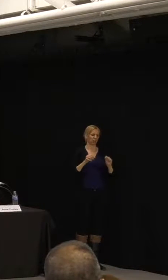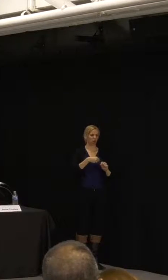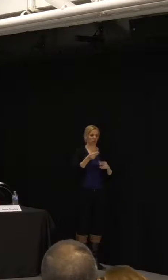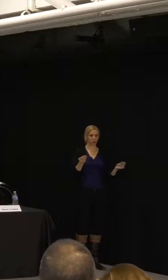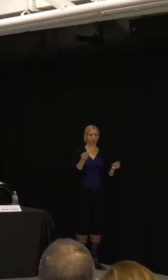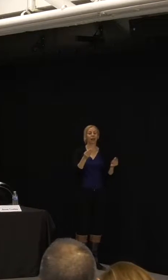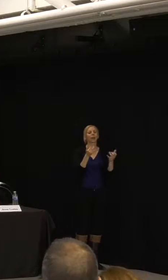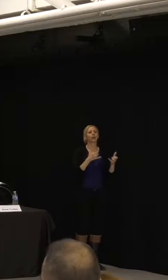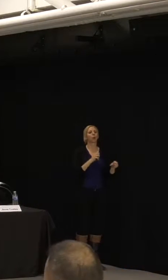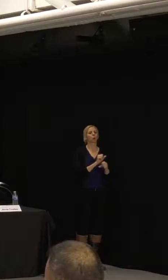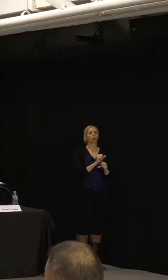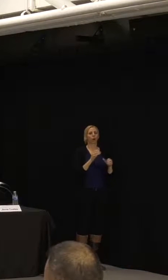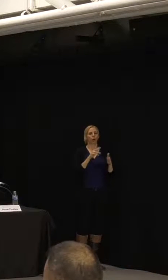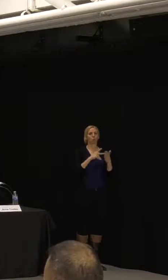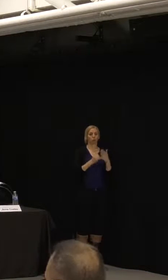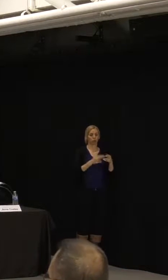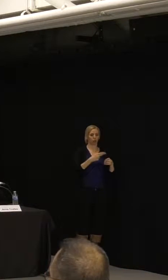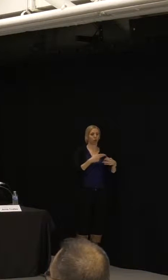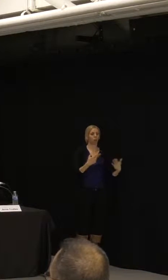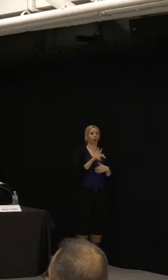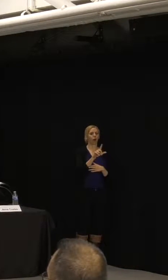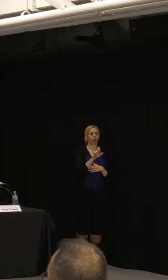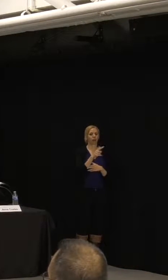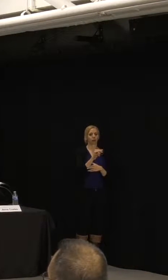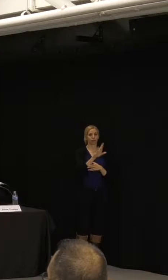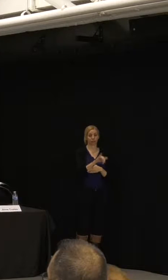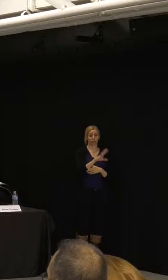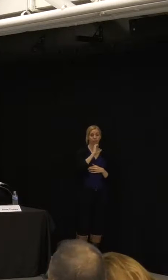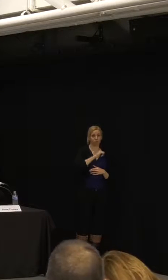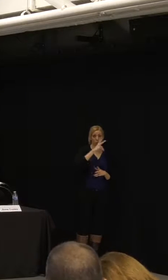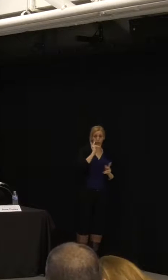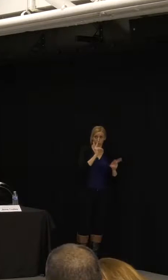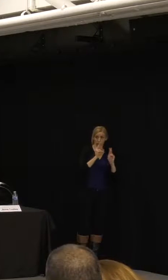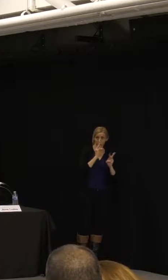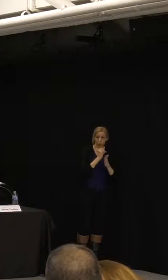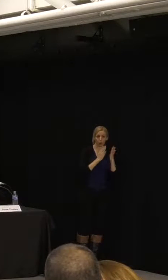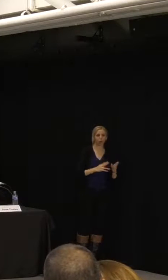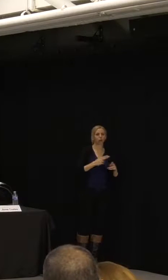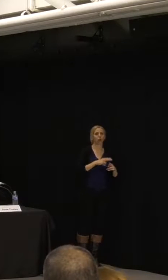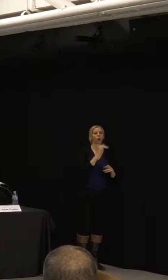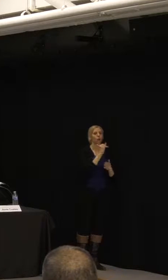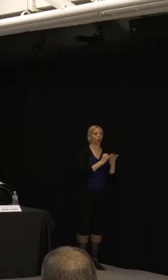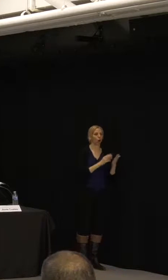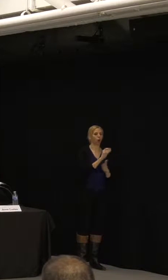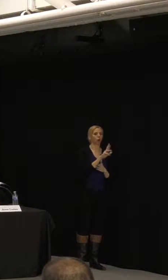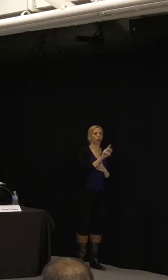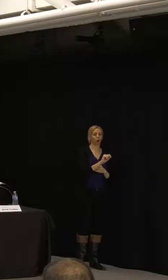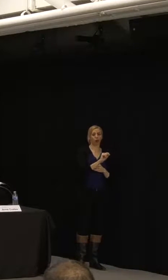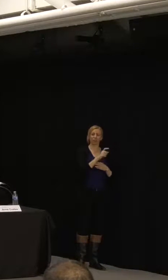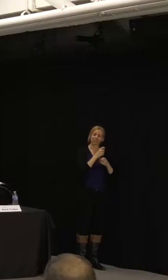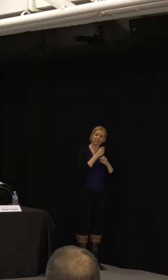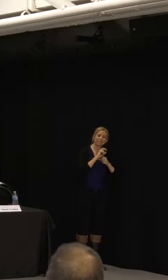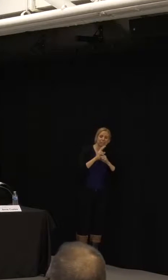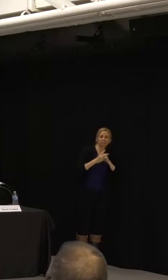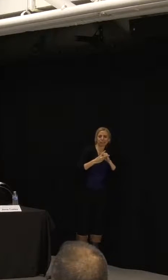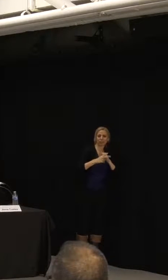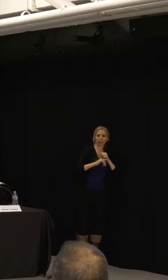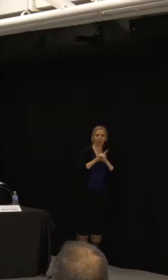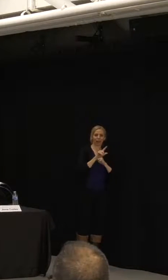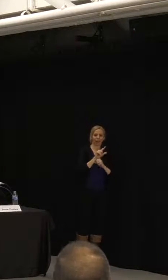legacy projects. One for older visual artists called Art Cart Saving the Legacy. The second for